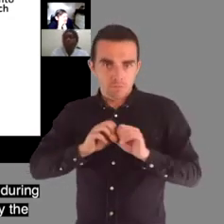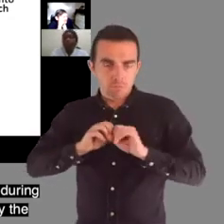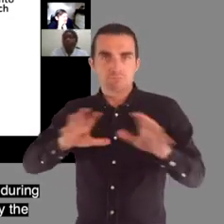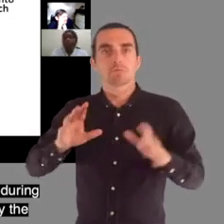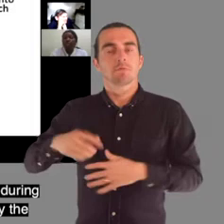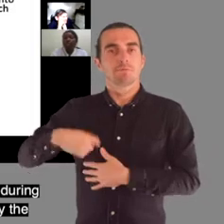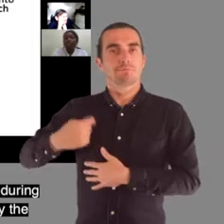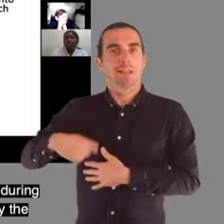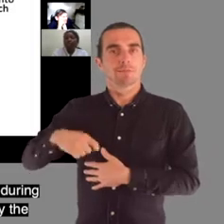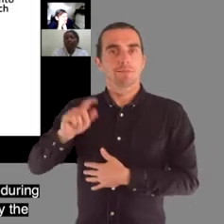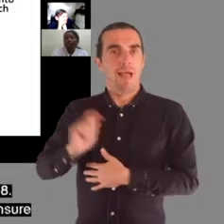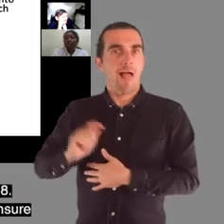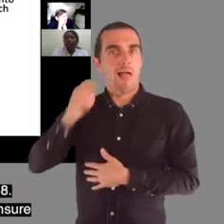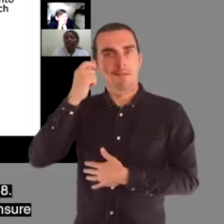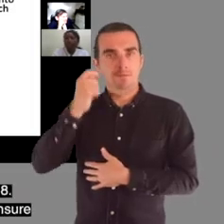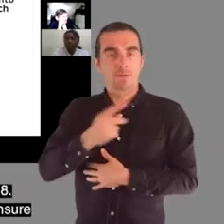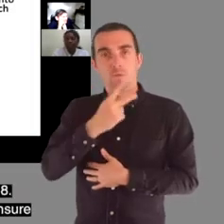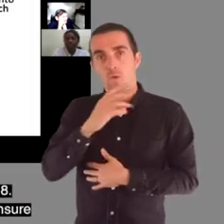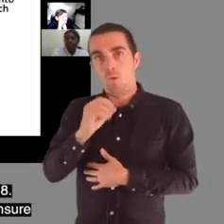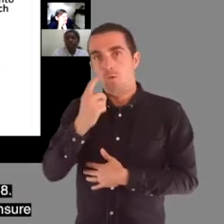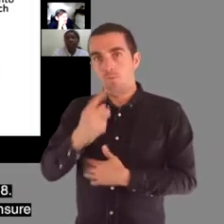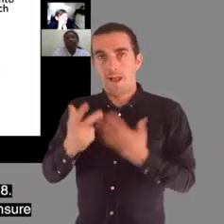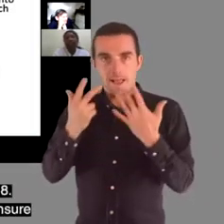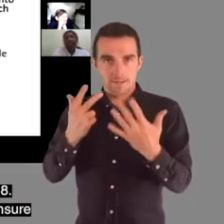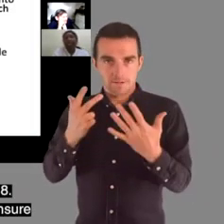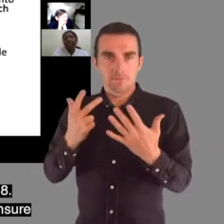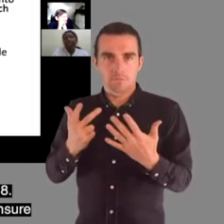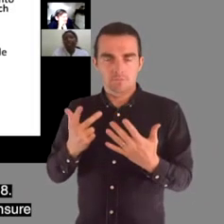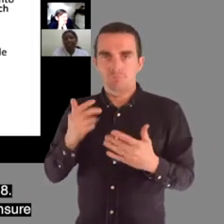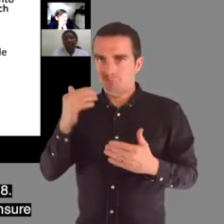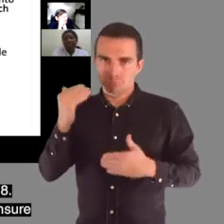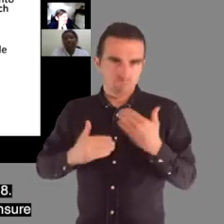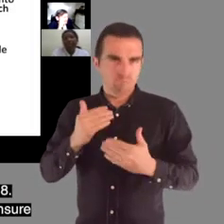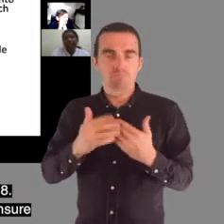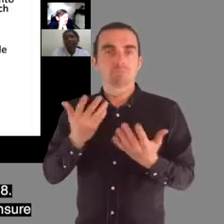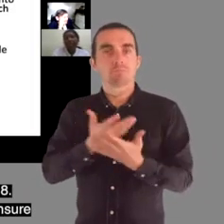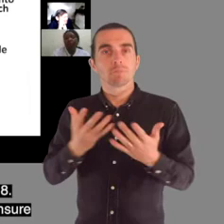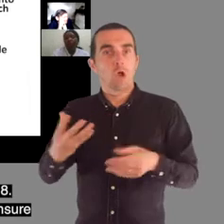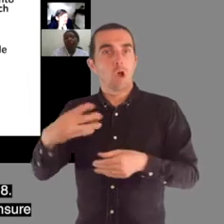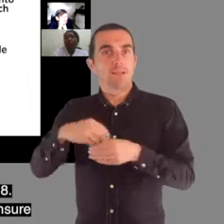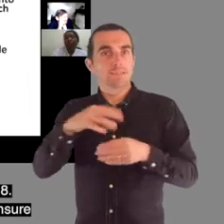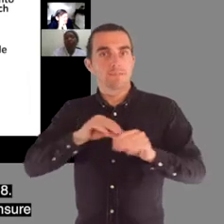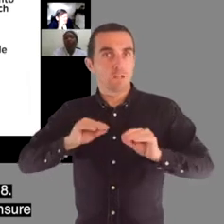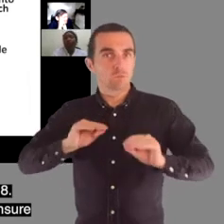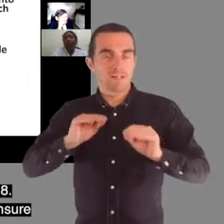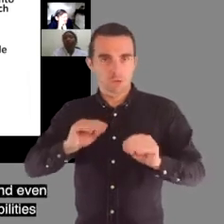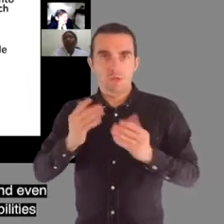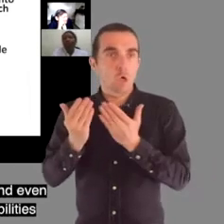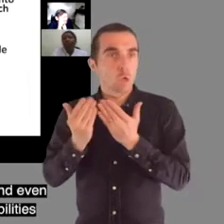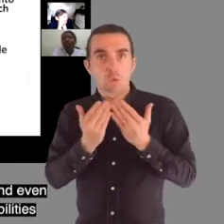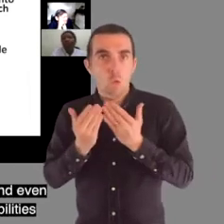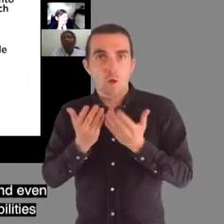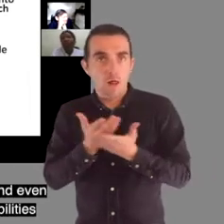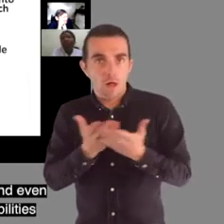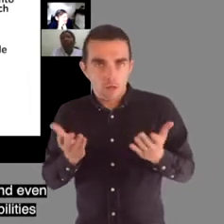which was done by the President of Kenya in 2018. And this has been used now to ensure